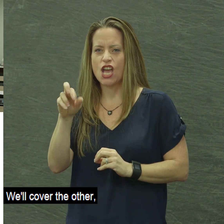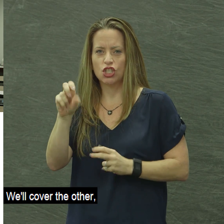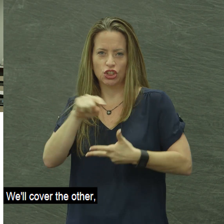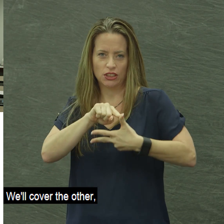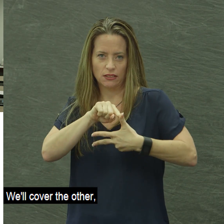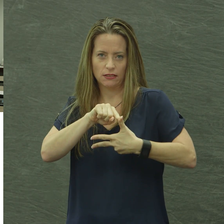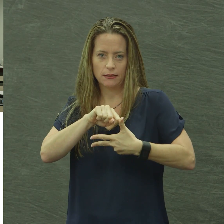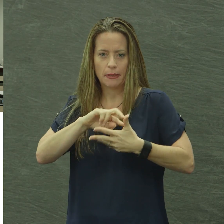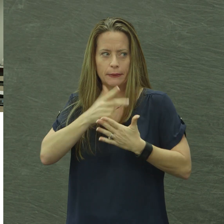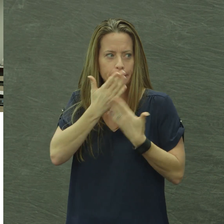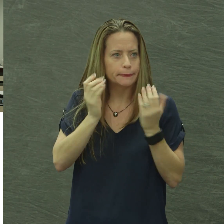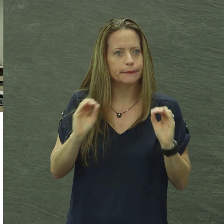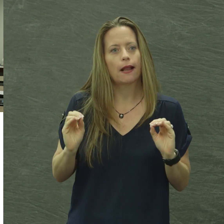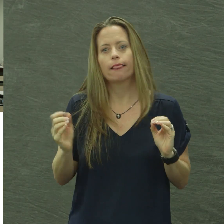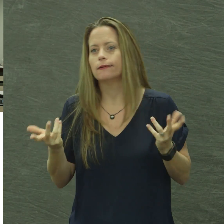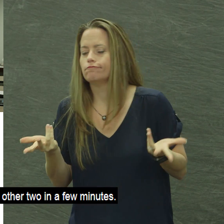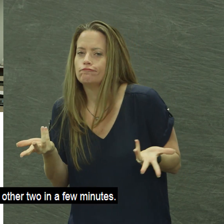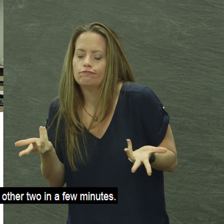other